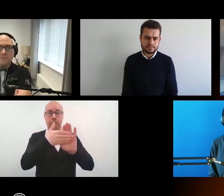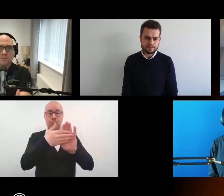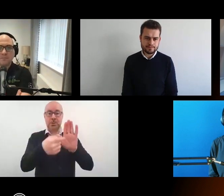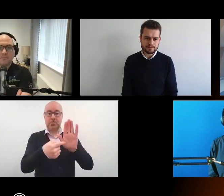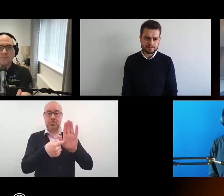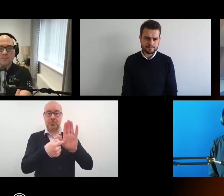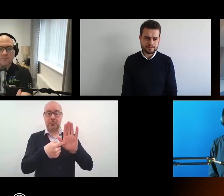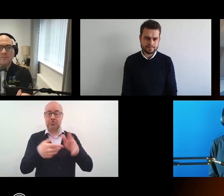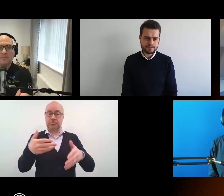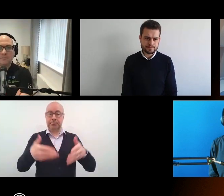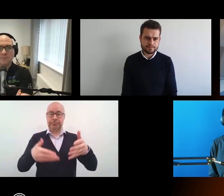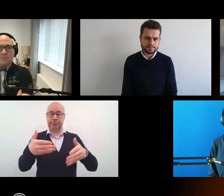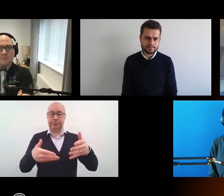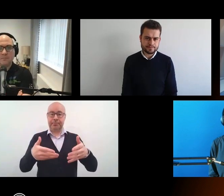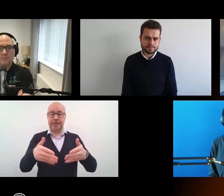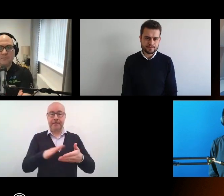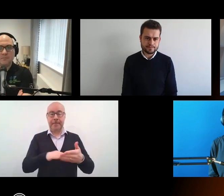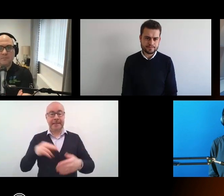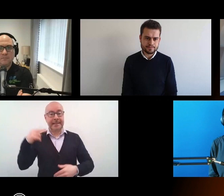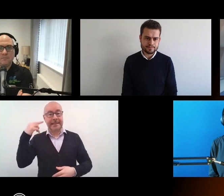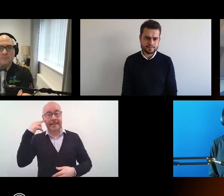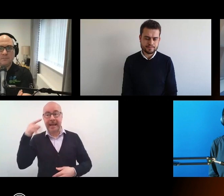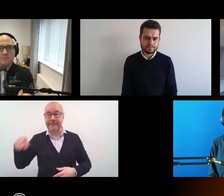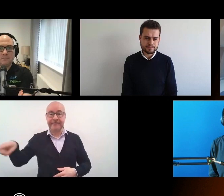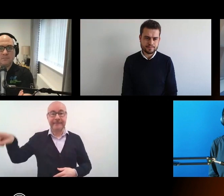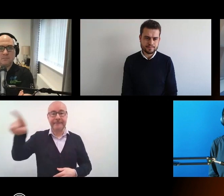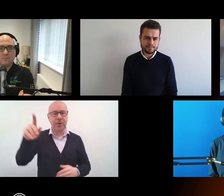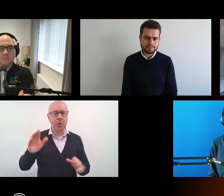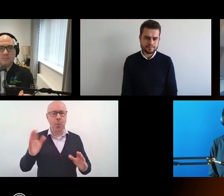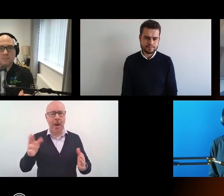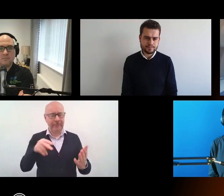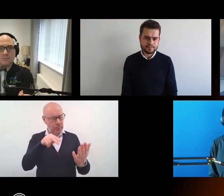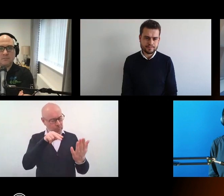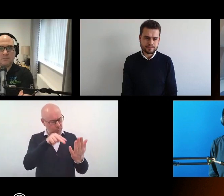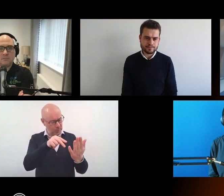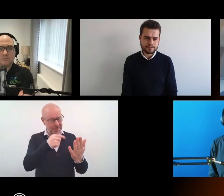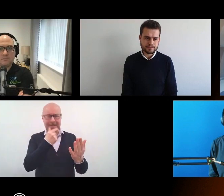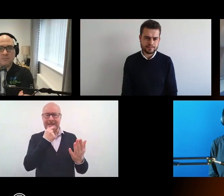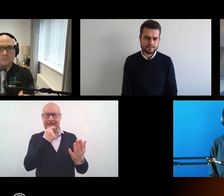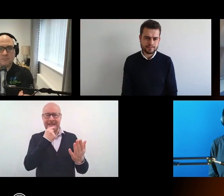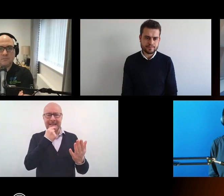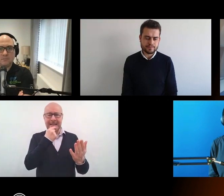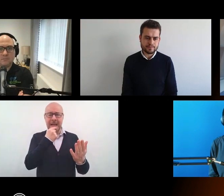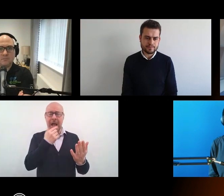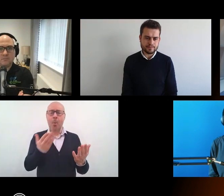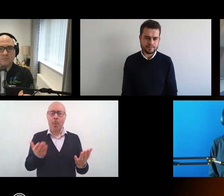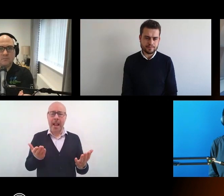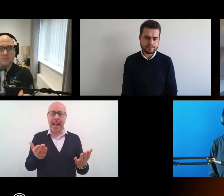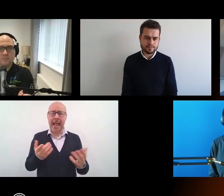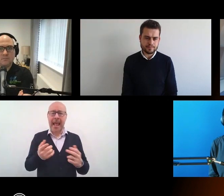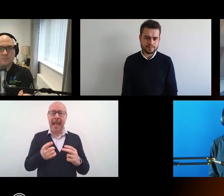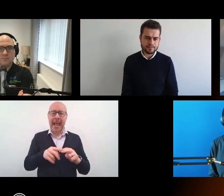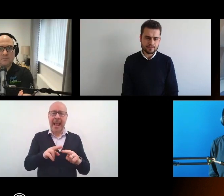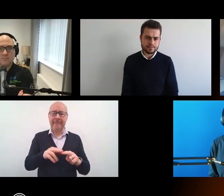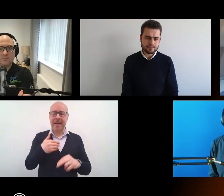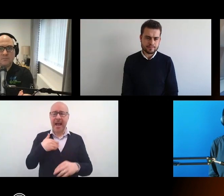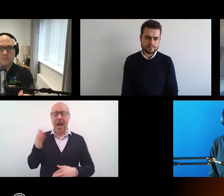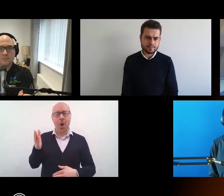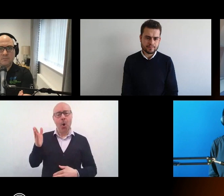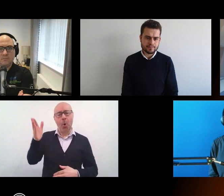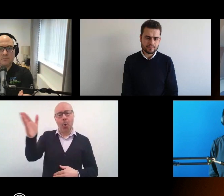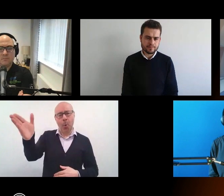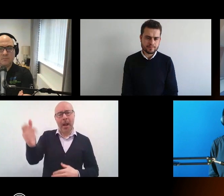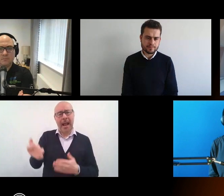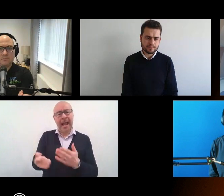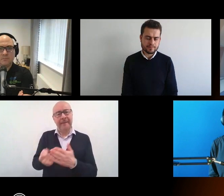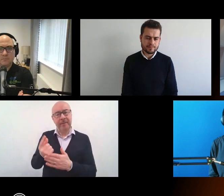aren't having to check and do all the hard work of having to find out, well, if I go, will there be a sign language interpreter? Will